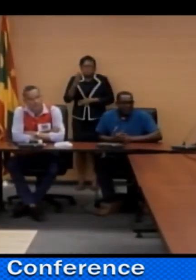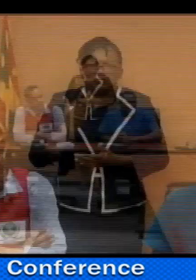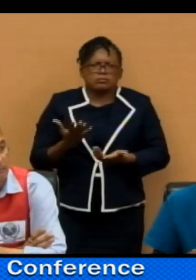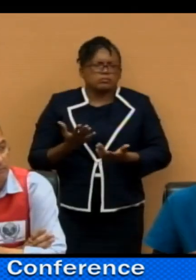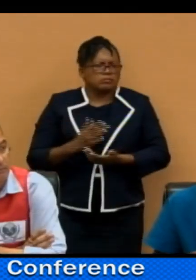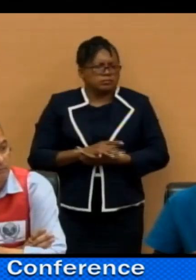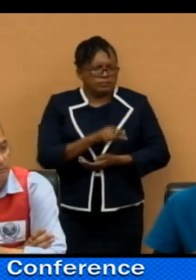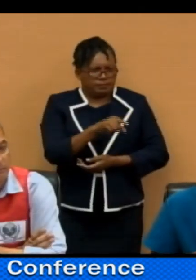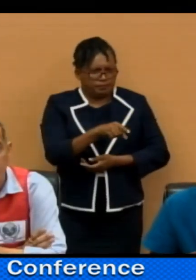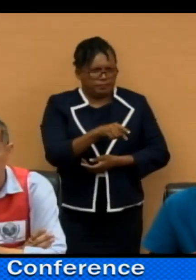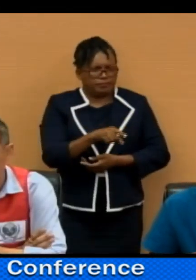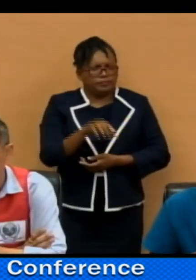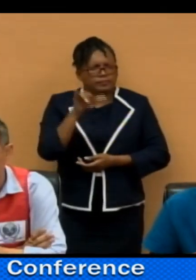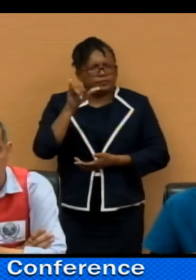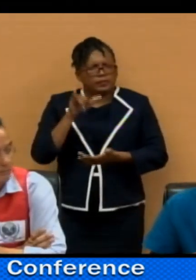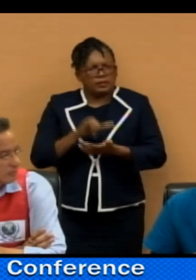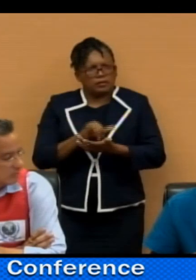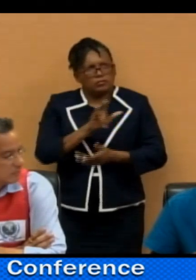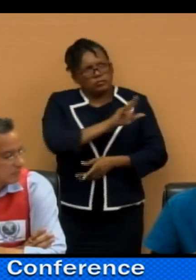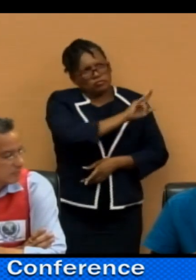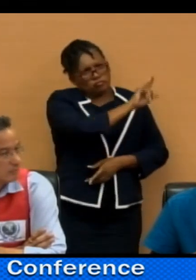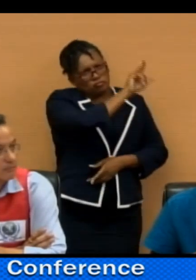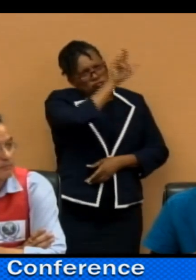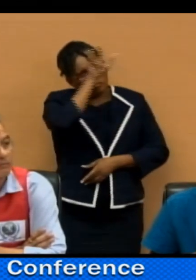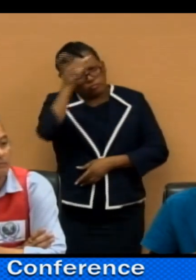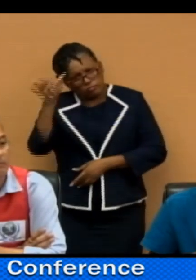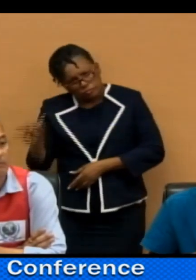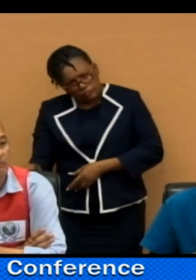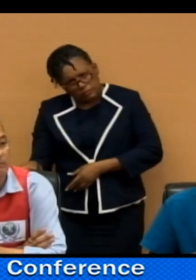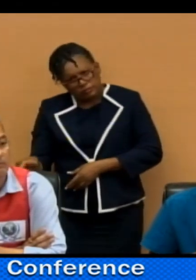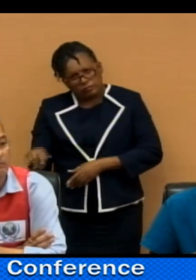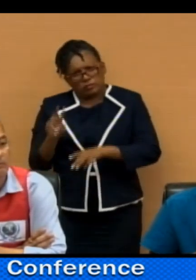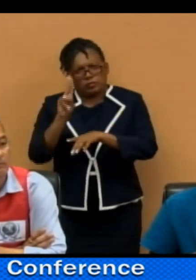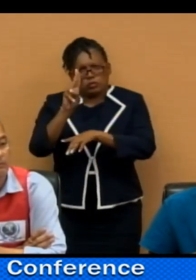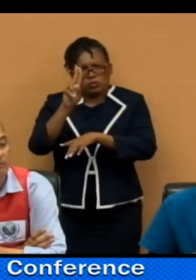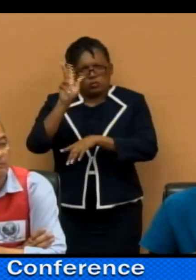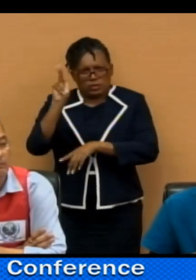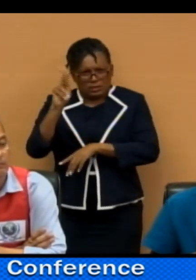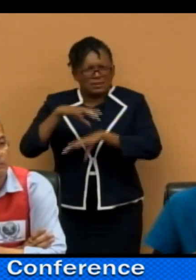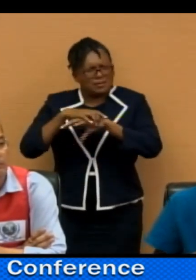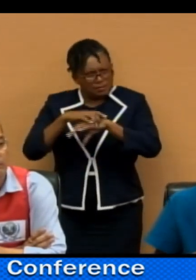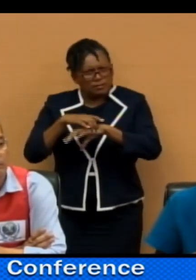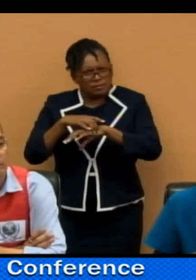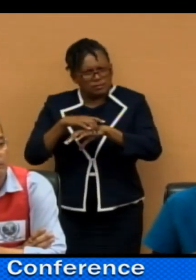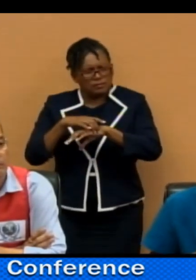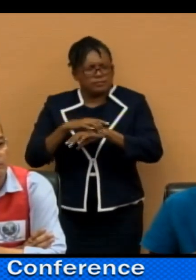This index case was a direct flight from the United Kingdom. So far,